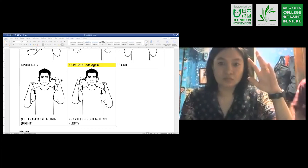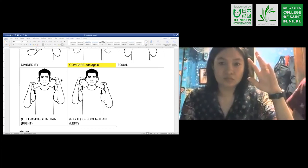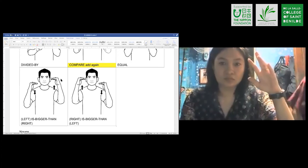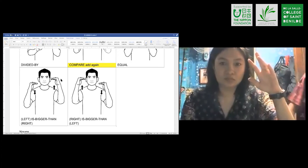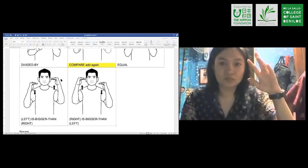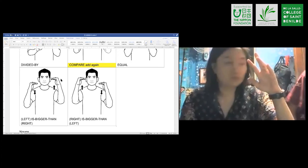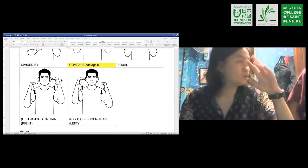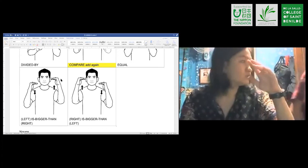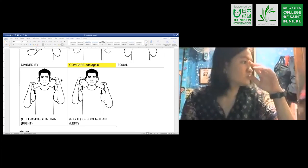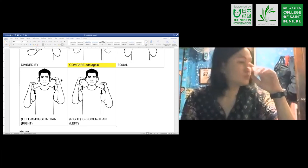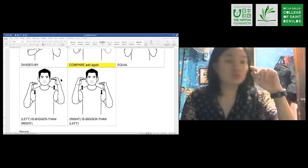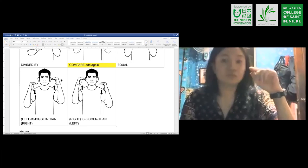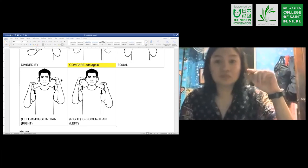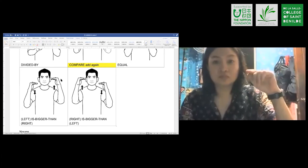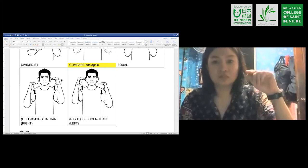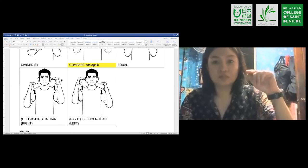Uh,